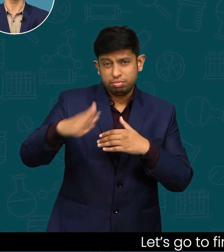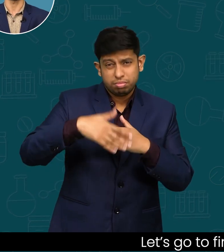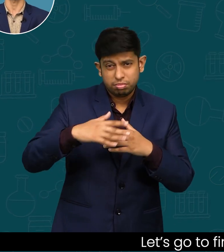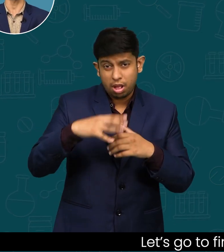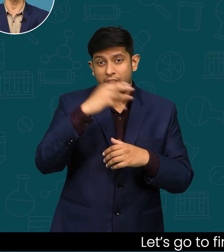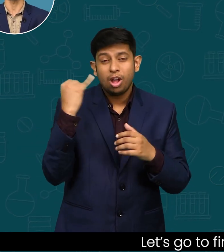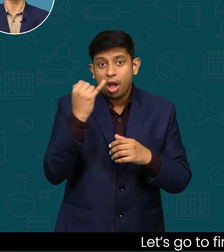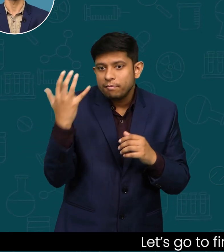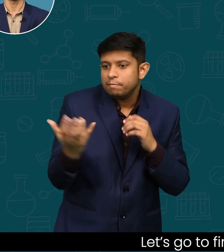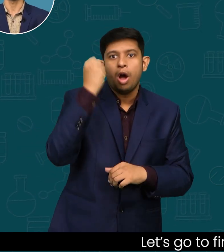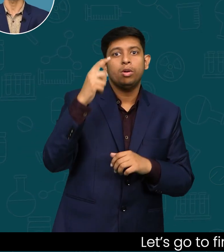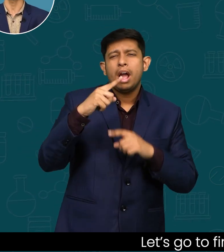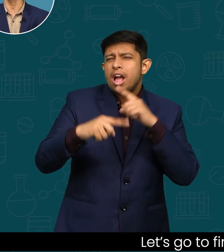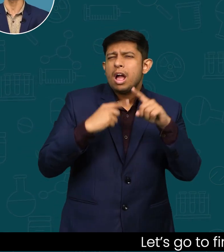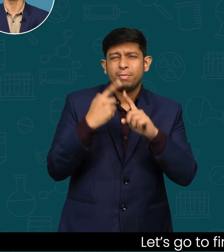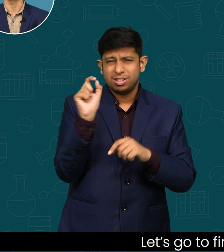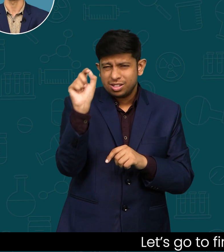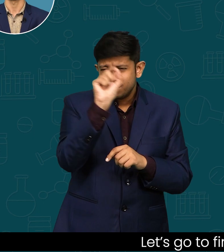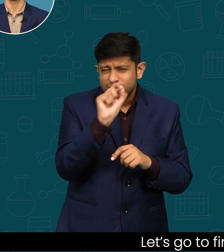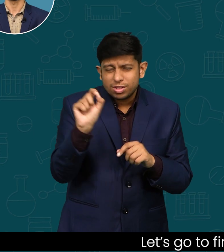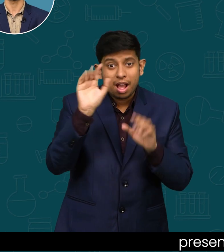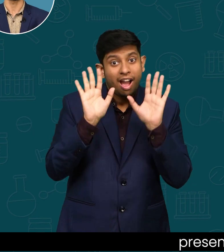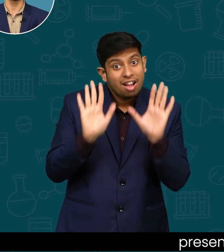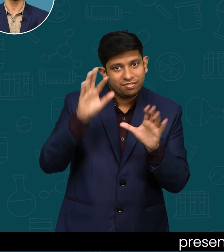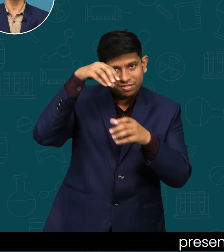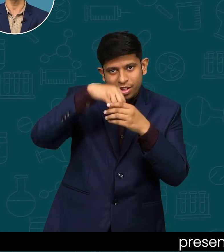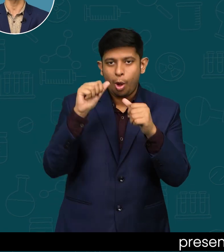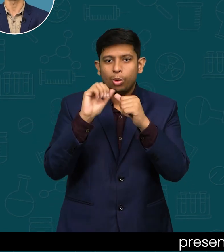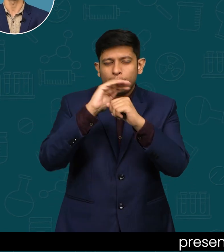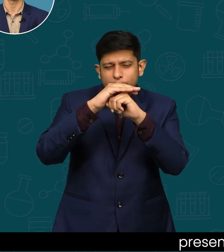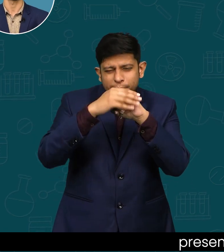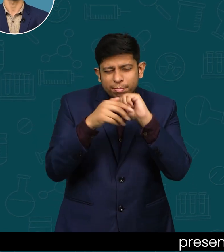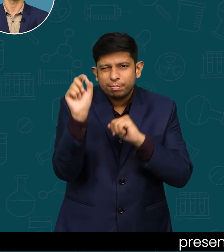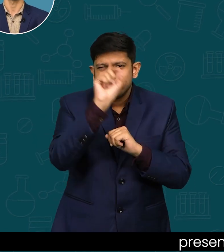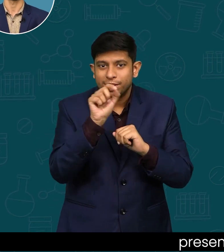Let's go and find out about the particles present in atom.